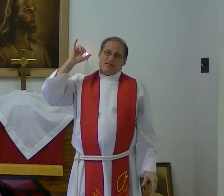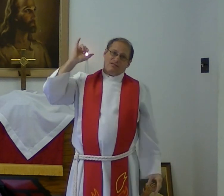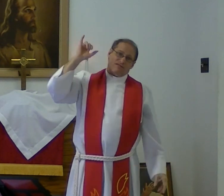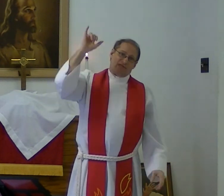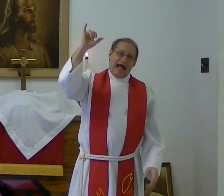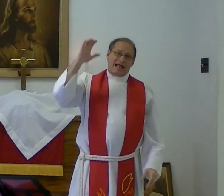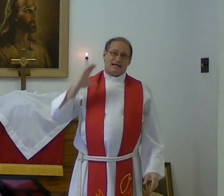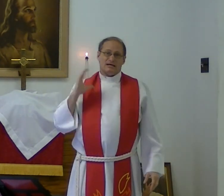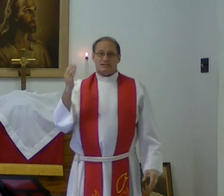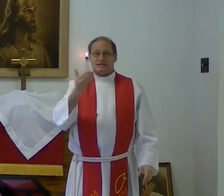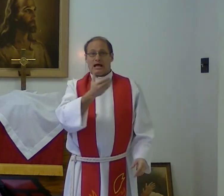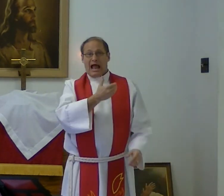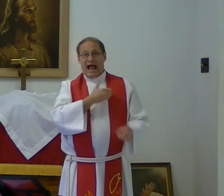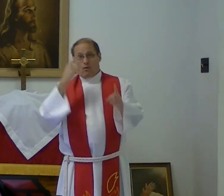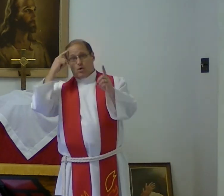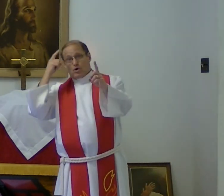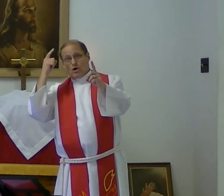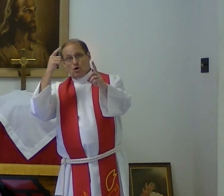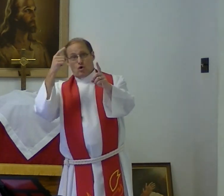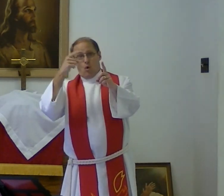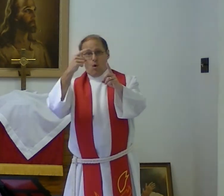That is our goal.